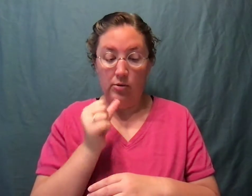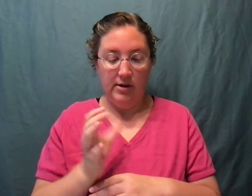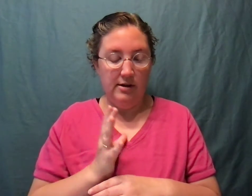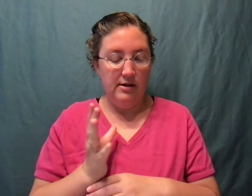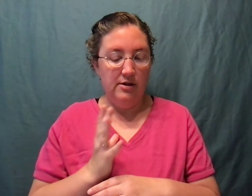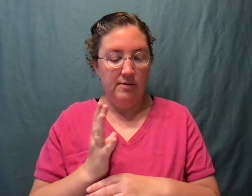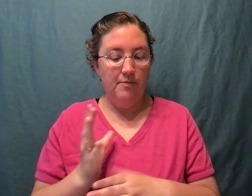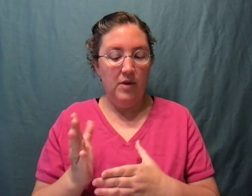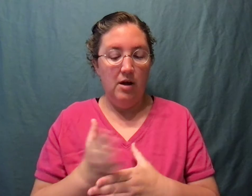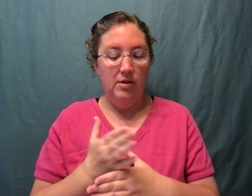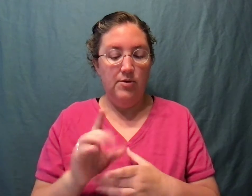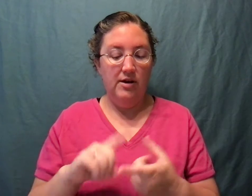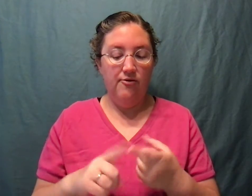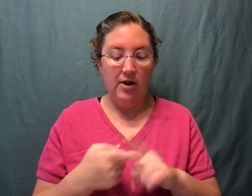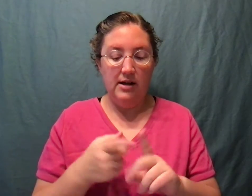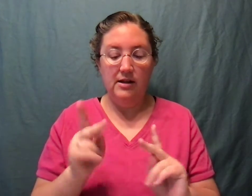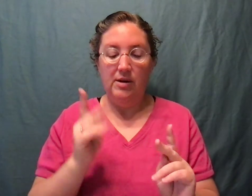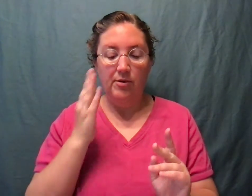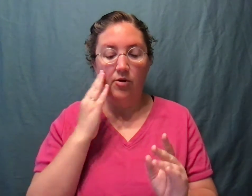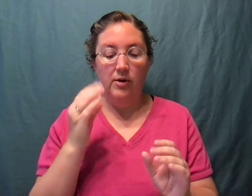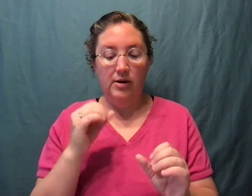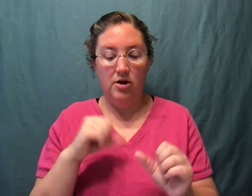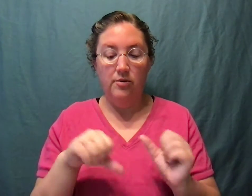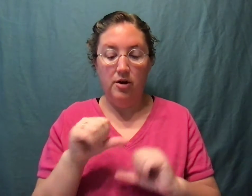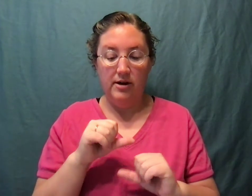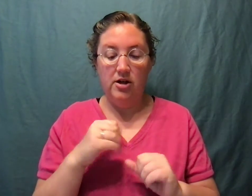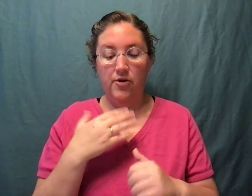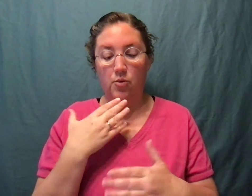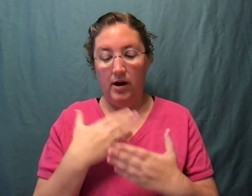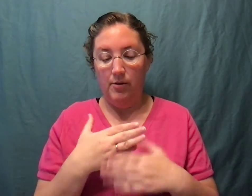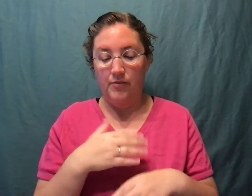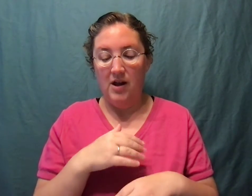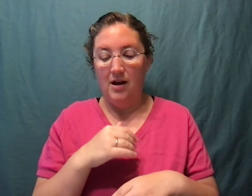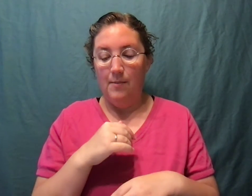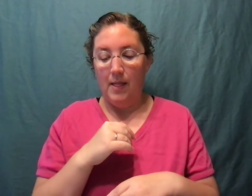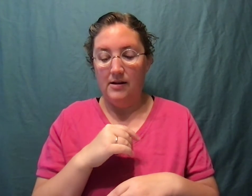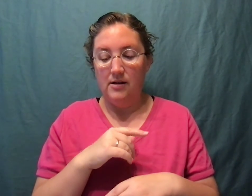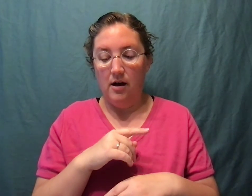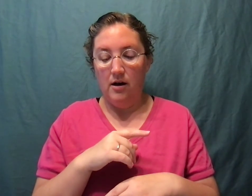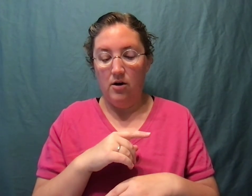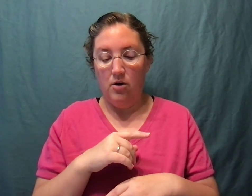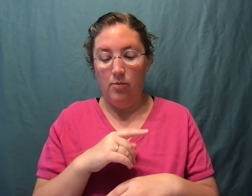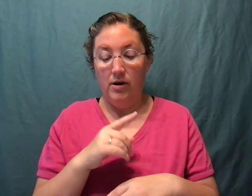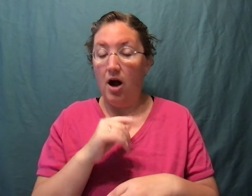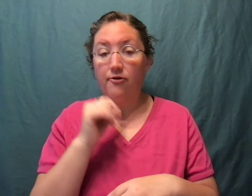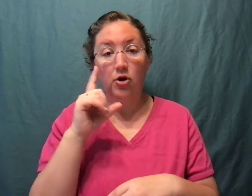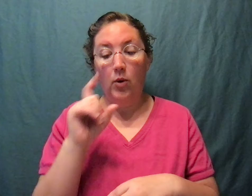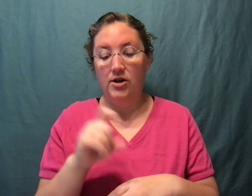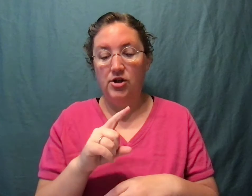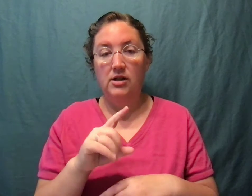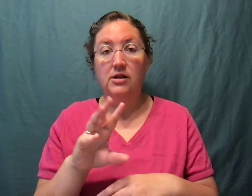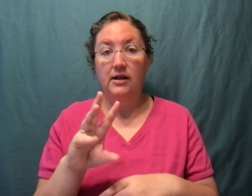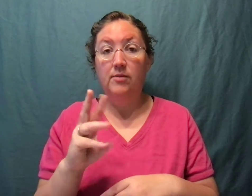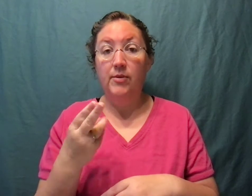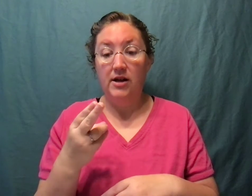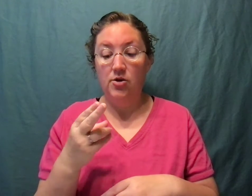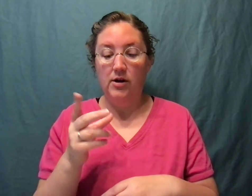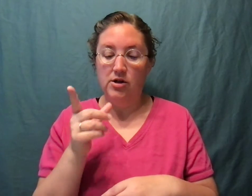informally, between friends and people who don't know each other well. It's not for questions like WH questions,